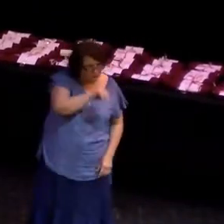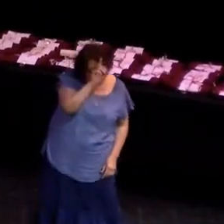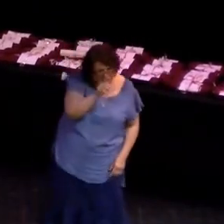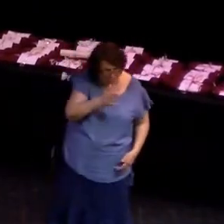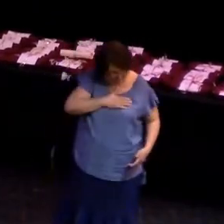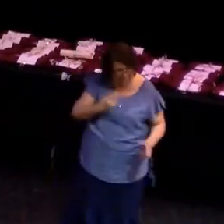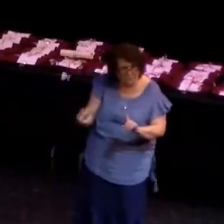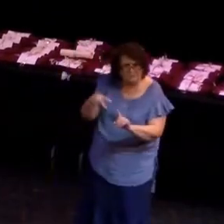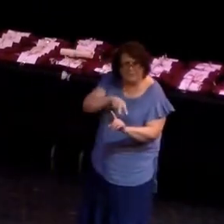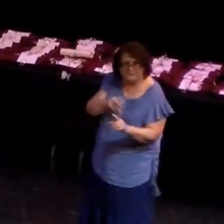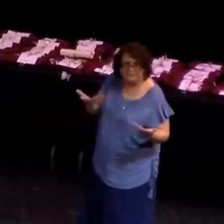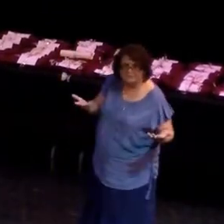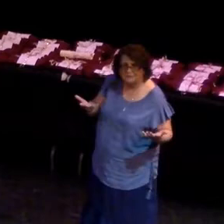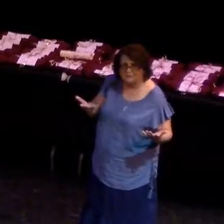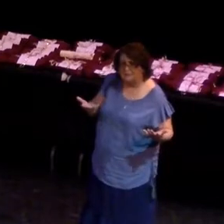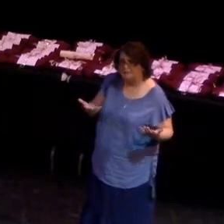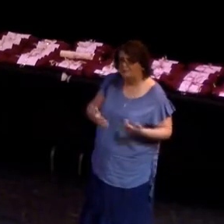Here's my respect.